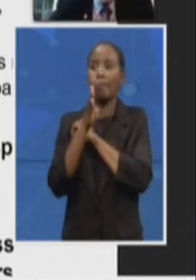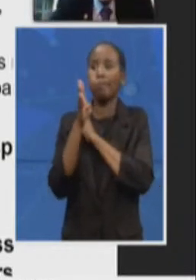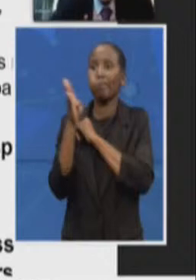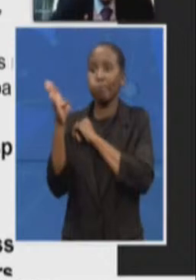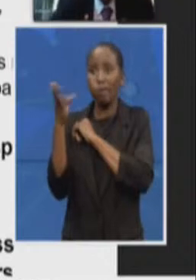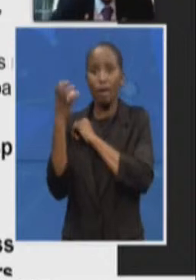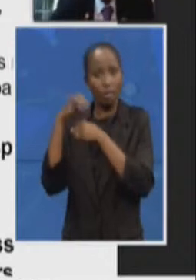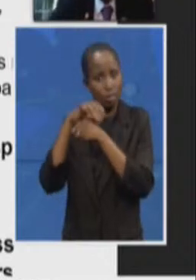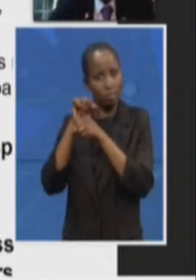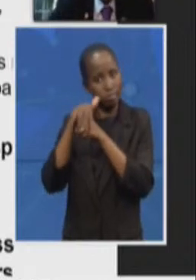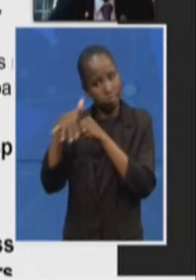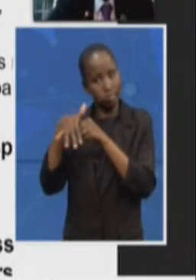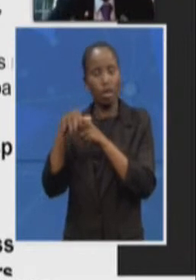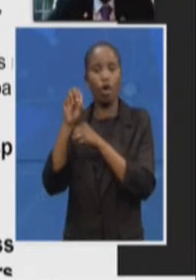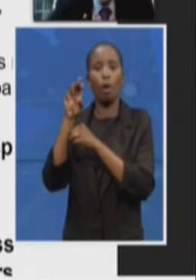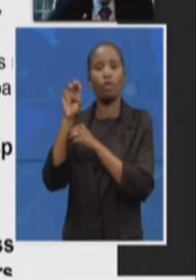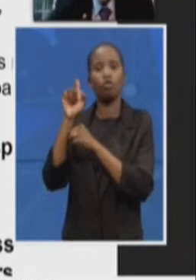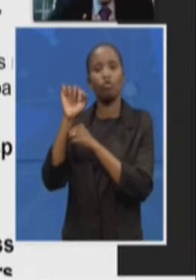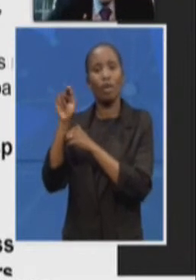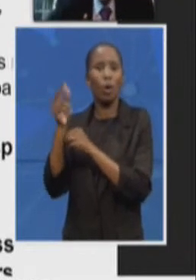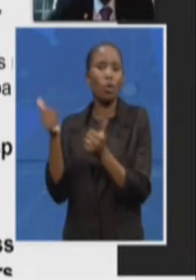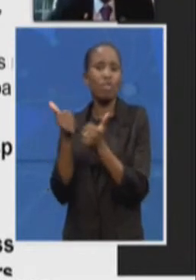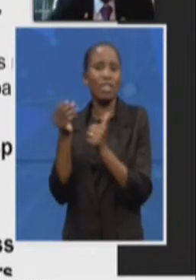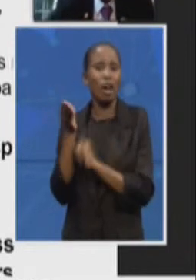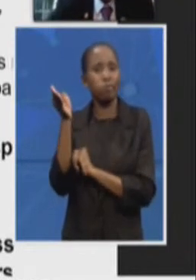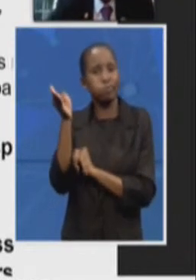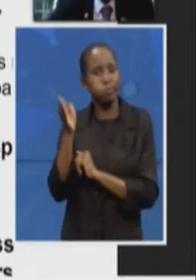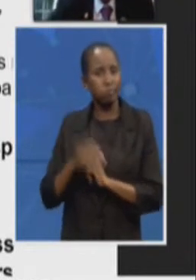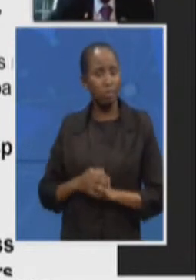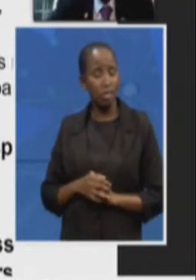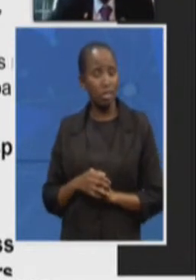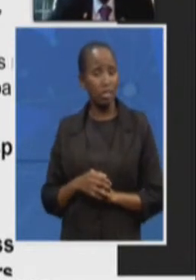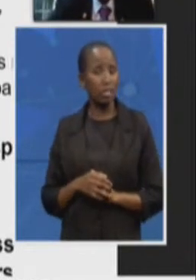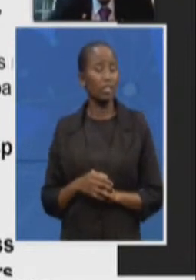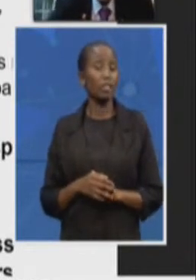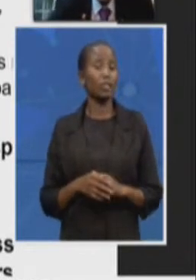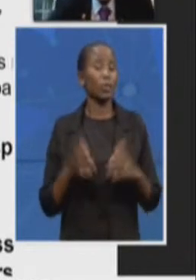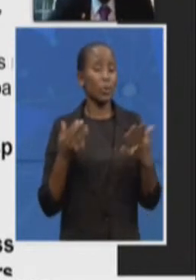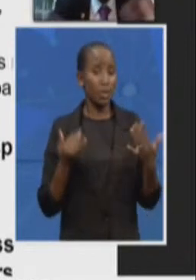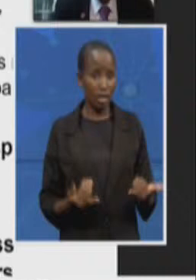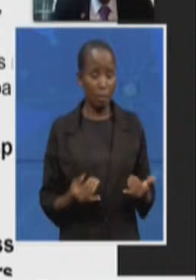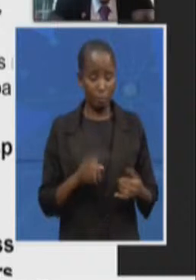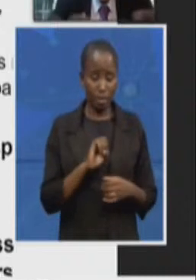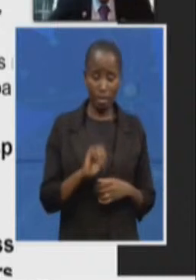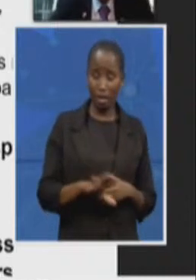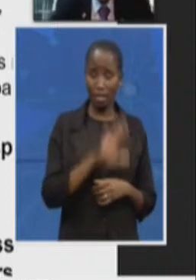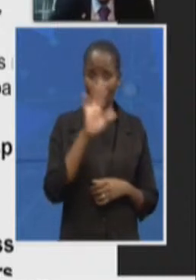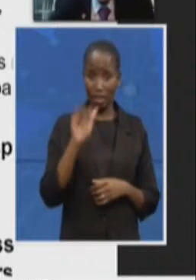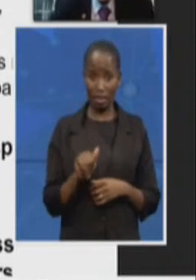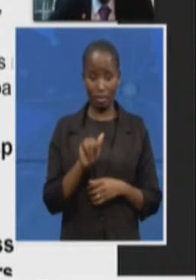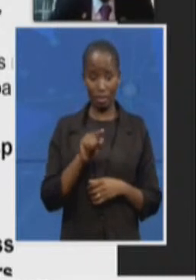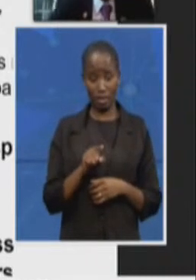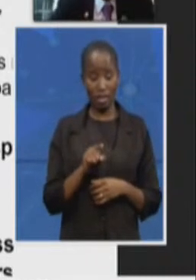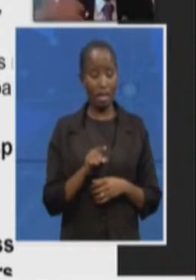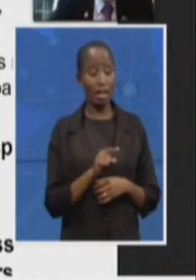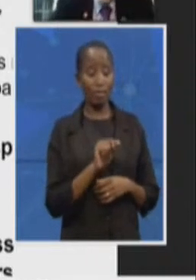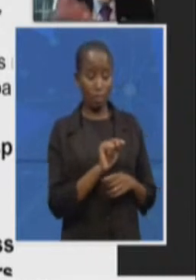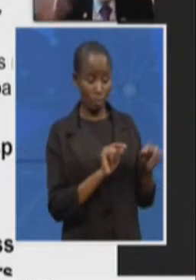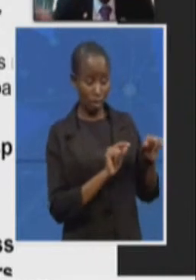trying to isolate South Africa or even Southern Africa is not really going to help, because pretty soon many other countries are going to